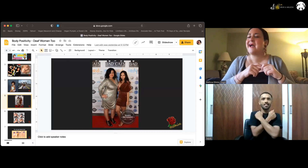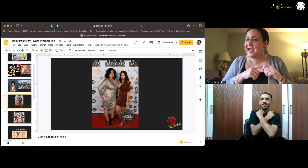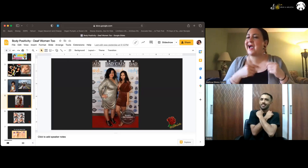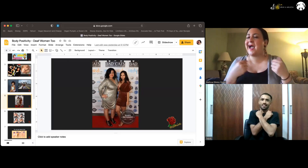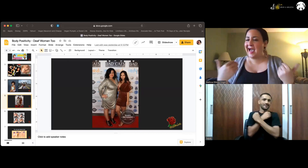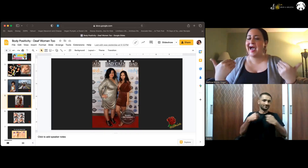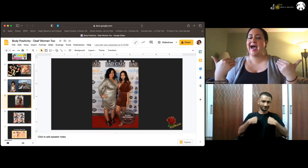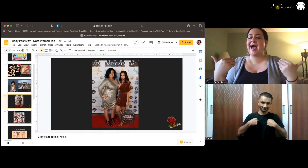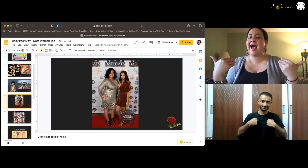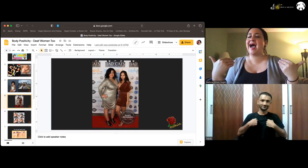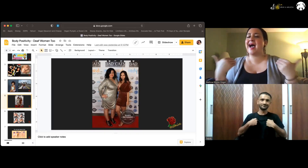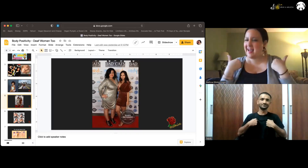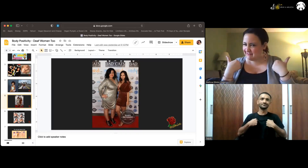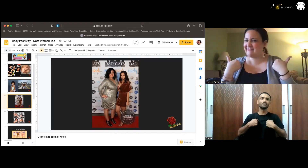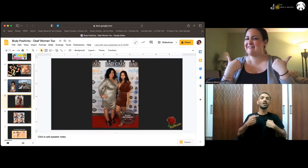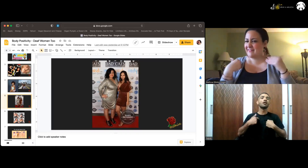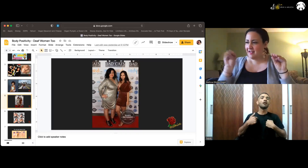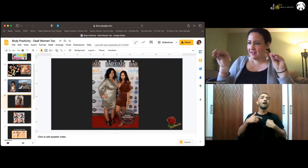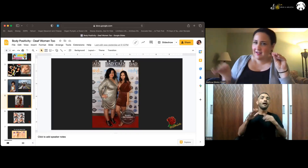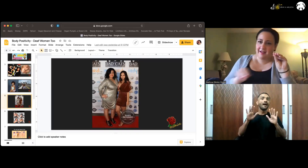body positivity and something which I really loved.